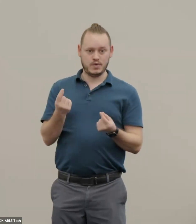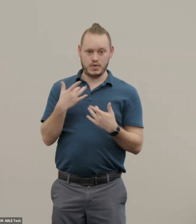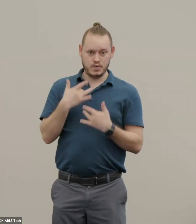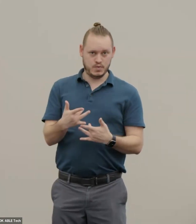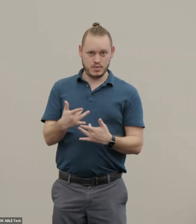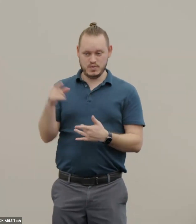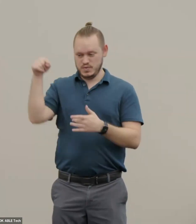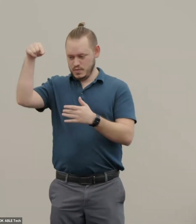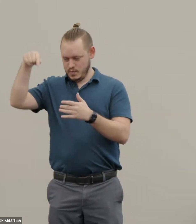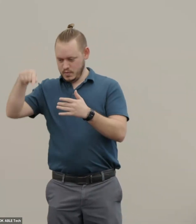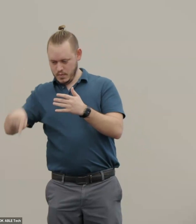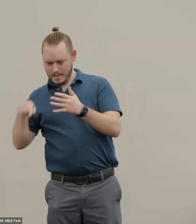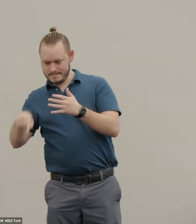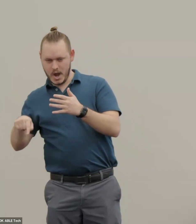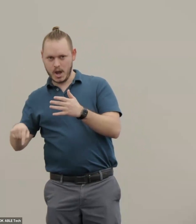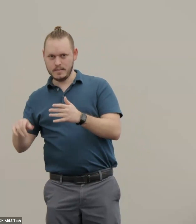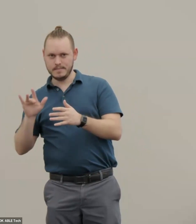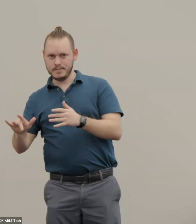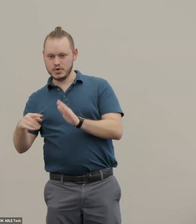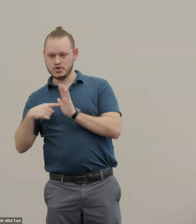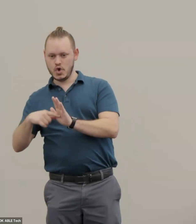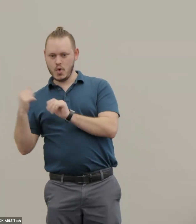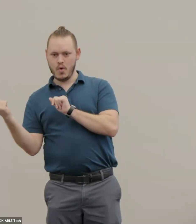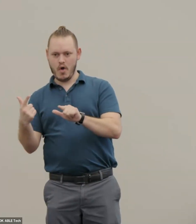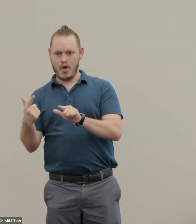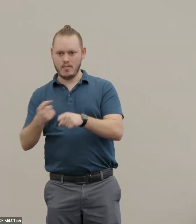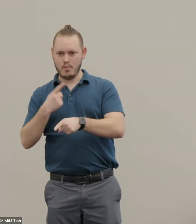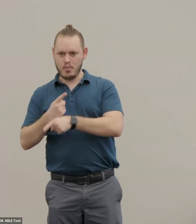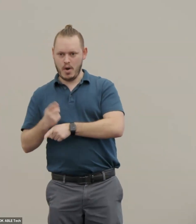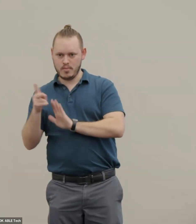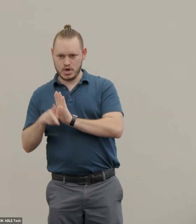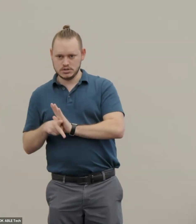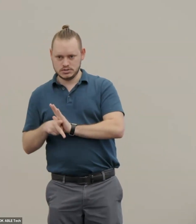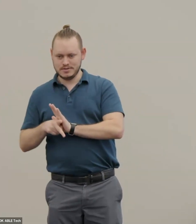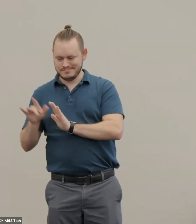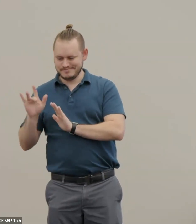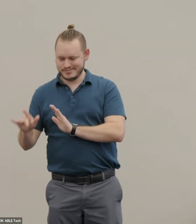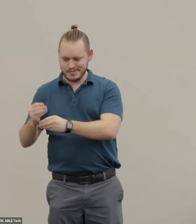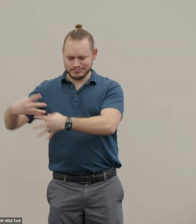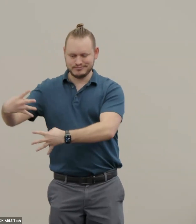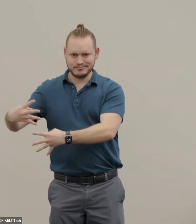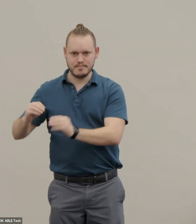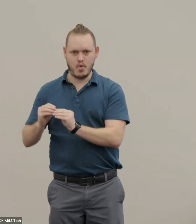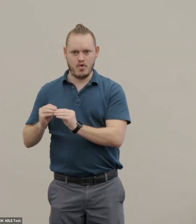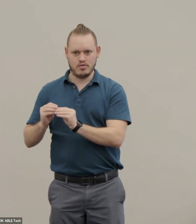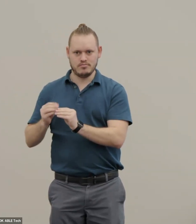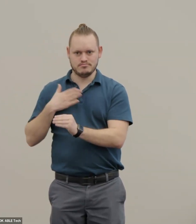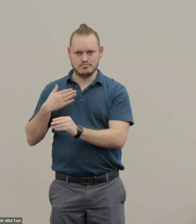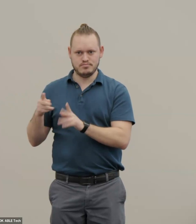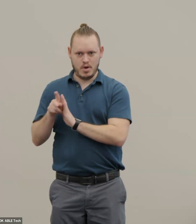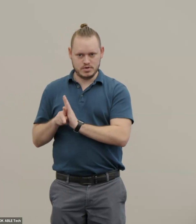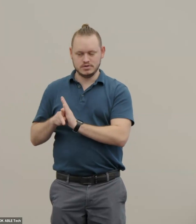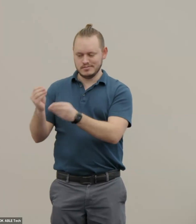very bottom, there's a little link that says Show All Properties. So I like to click on that so that I can see all of my